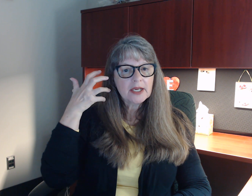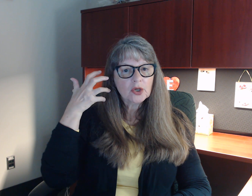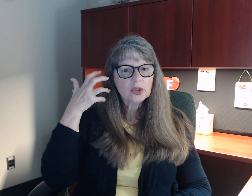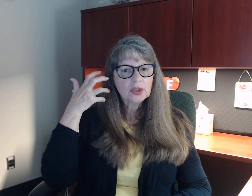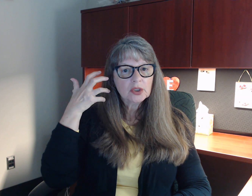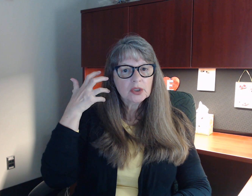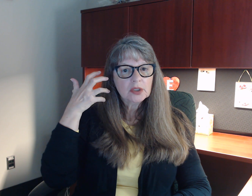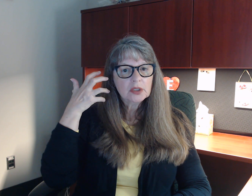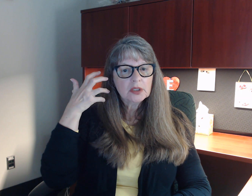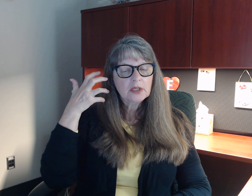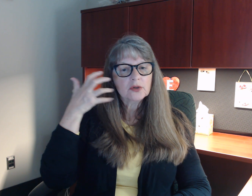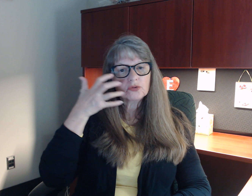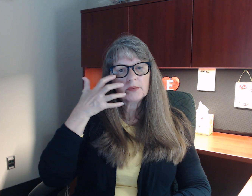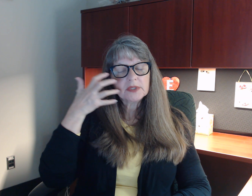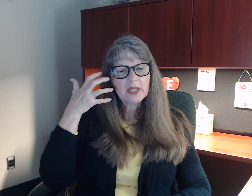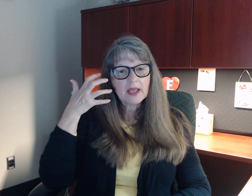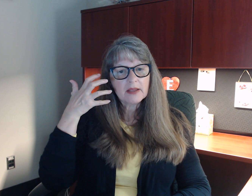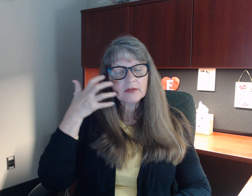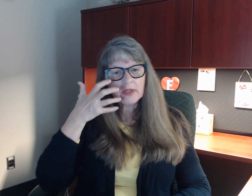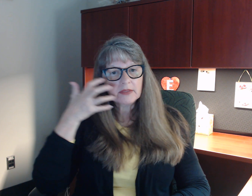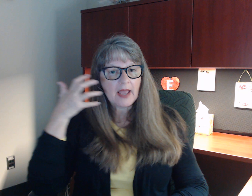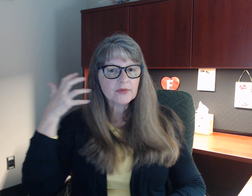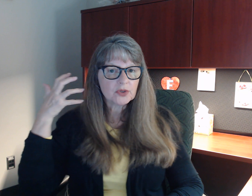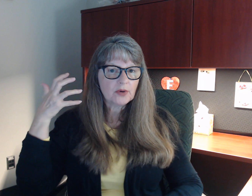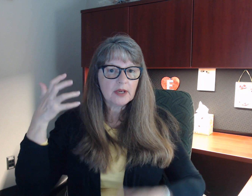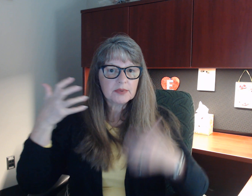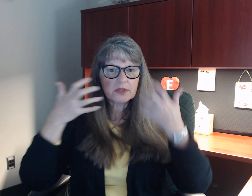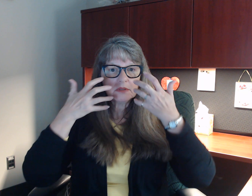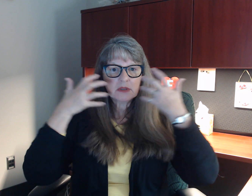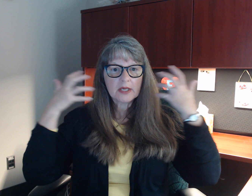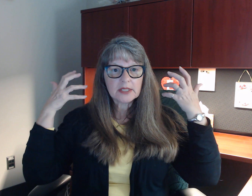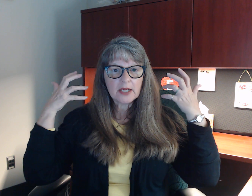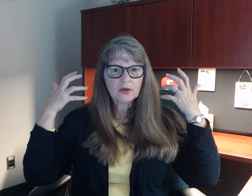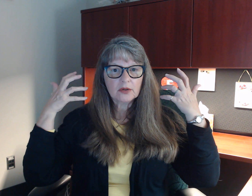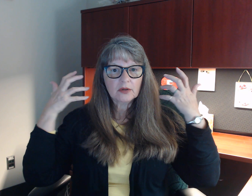tiger, the stripes, and they had the stripes. A tiger,